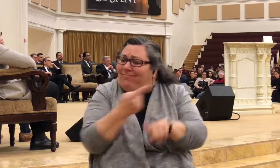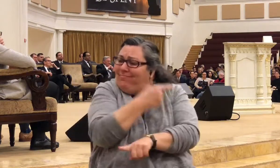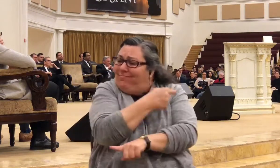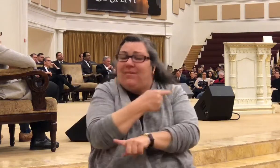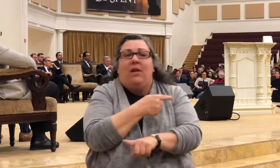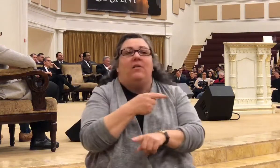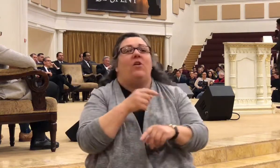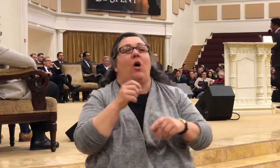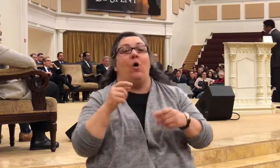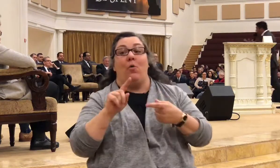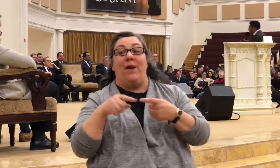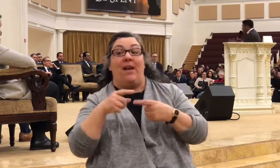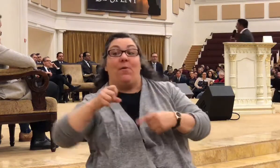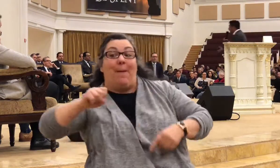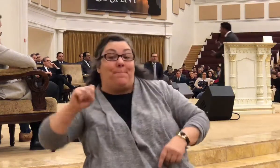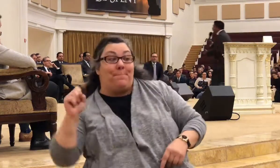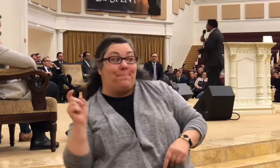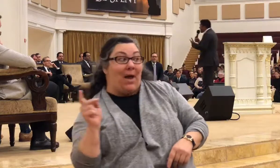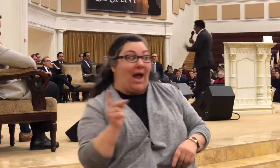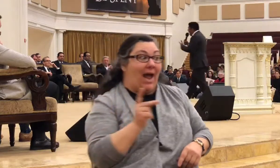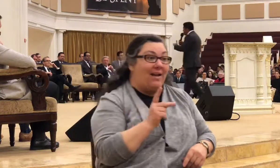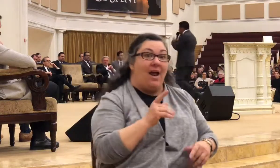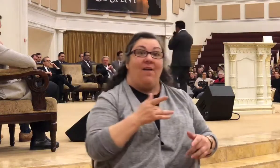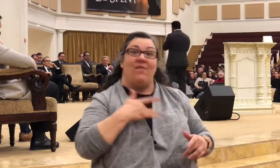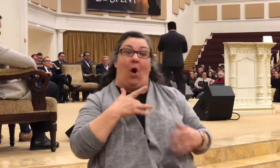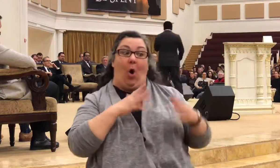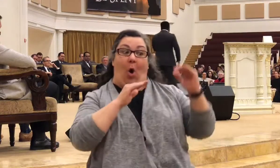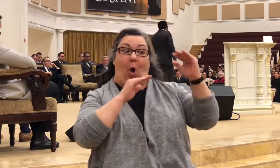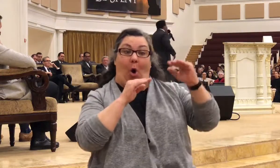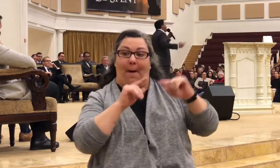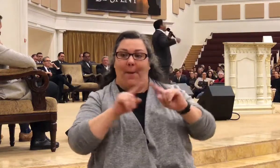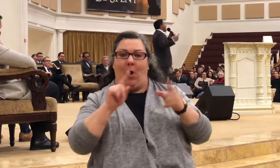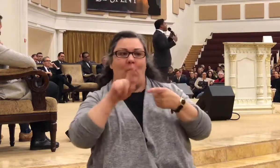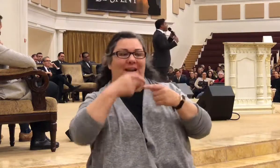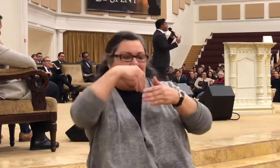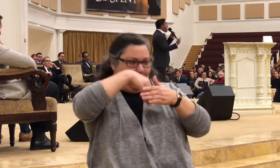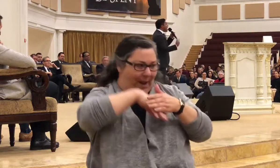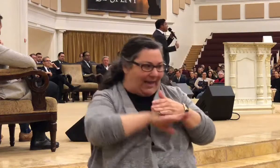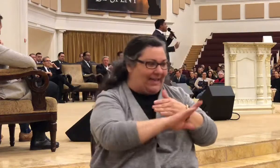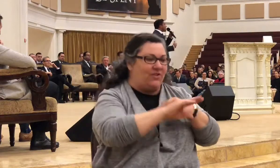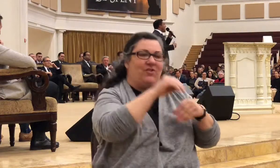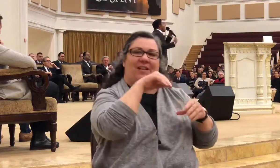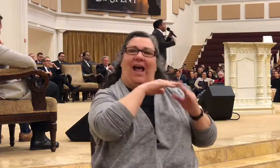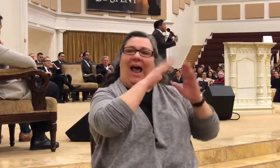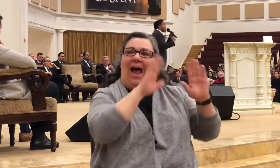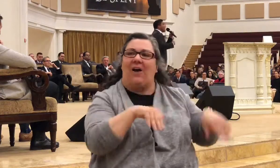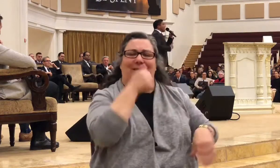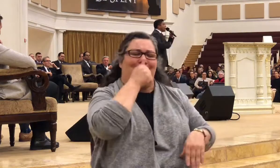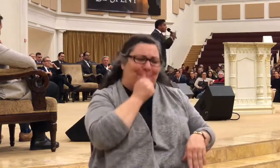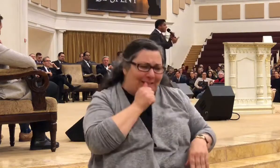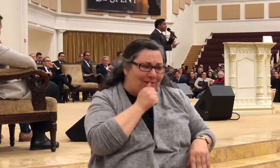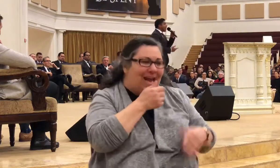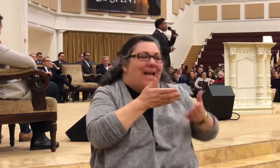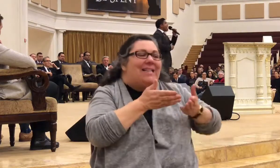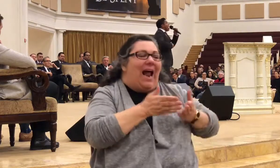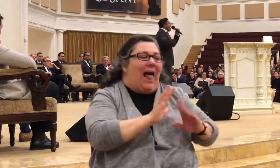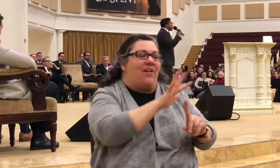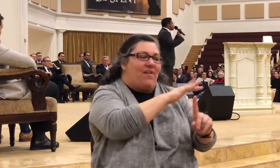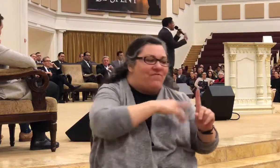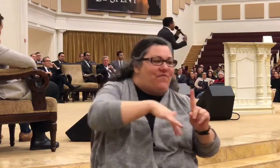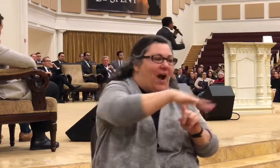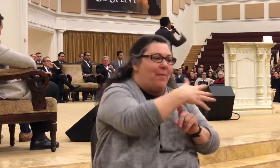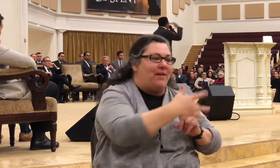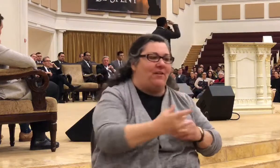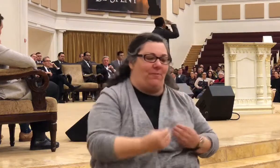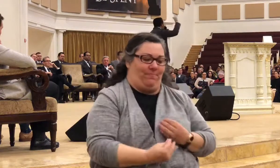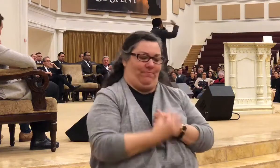probably with hope. But by the time they got back to the house of misery, they allowed their environment to go ahead and afflict them and